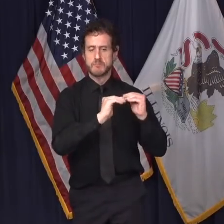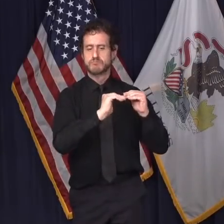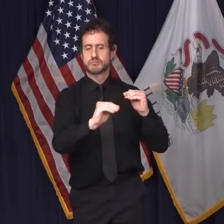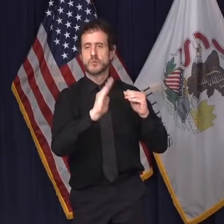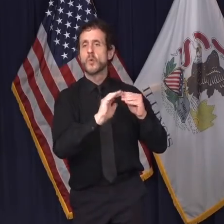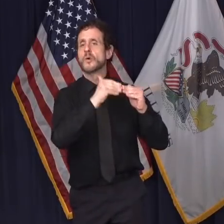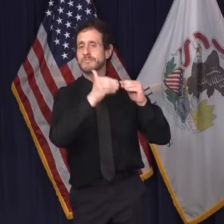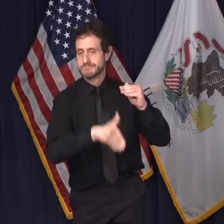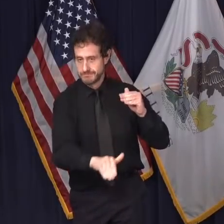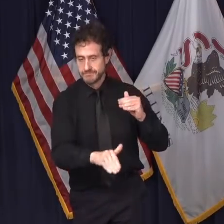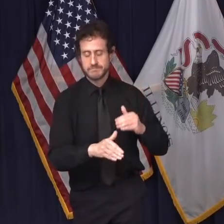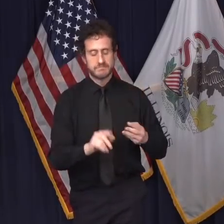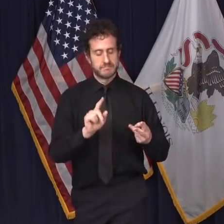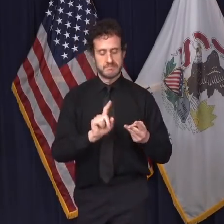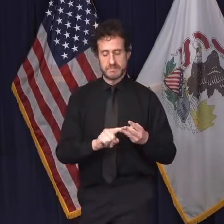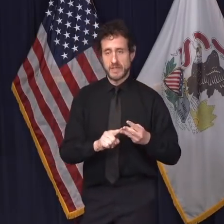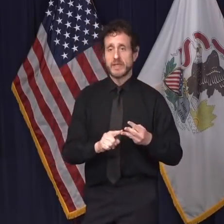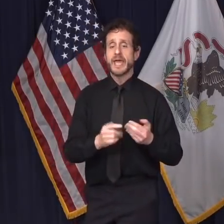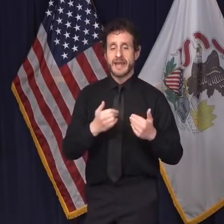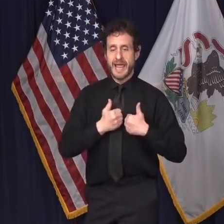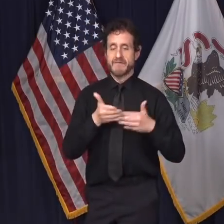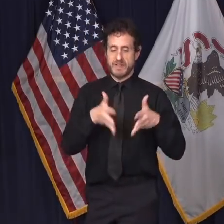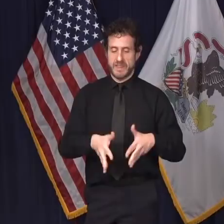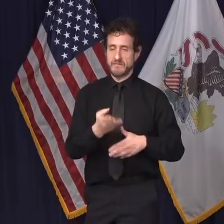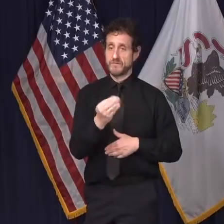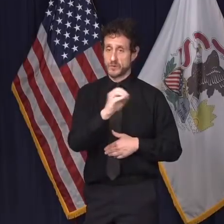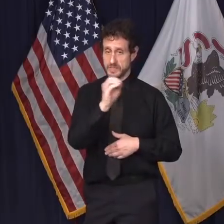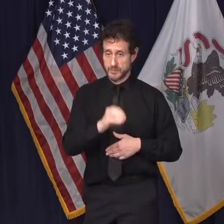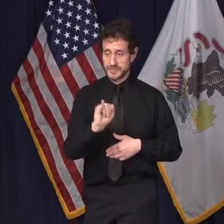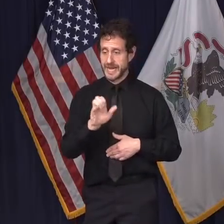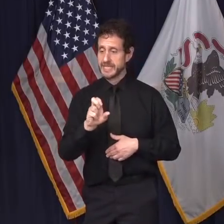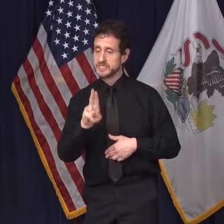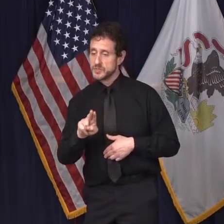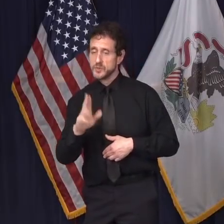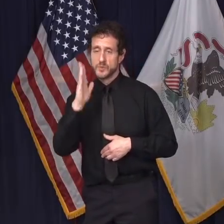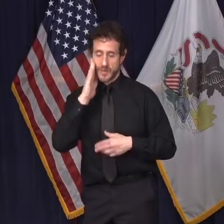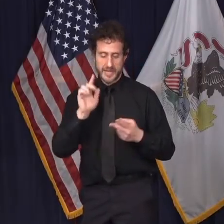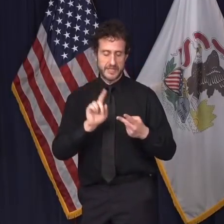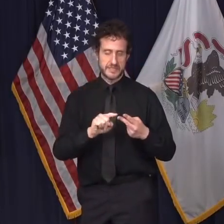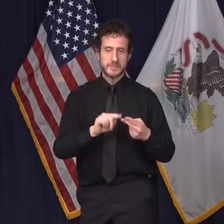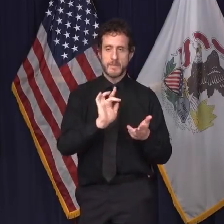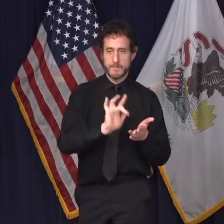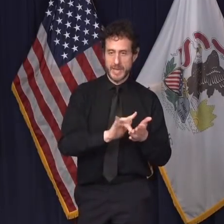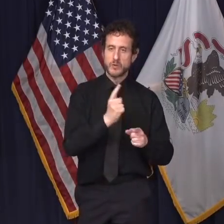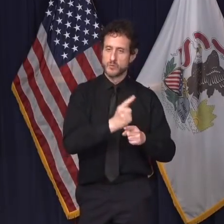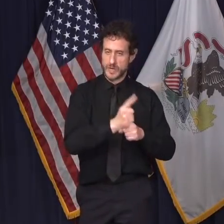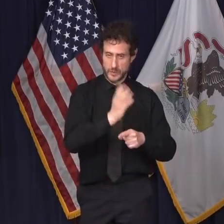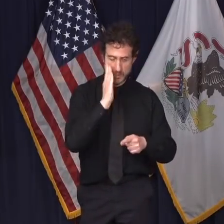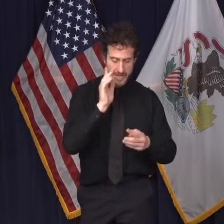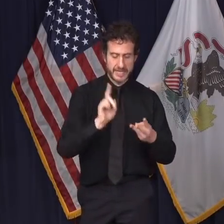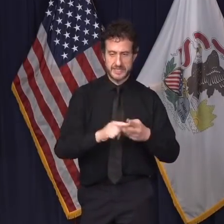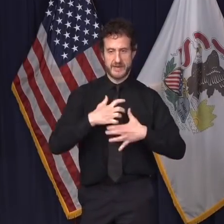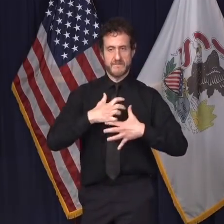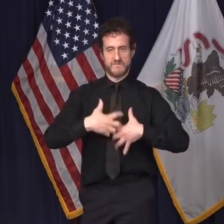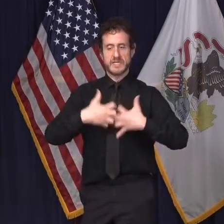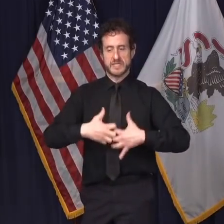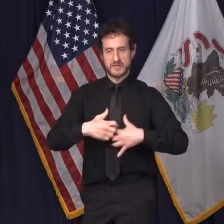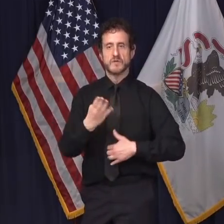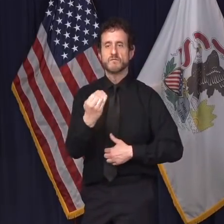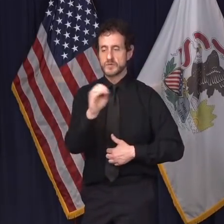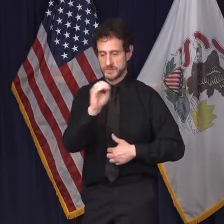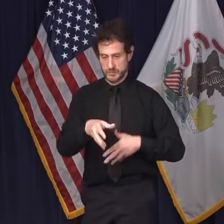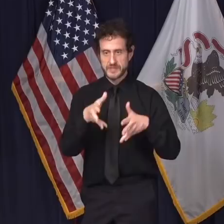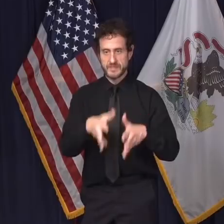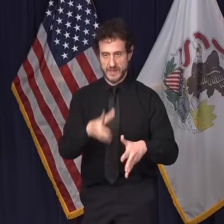capacity of at least 14% of ICU beds, medical and surgical beds, and ventilators. Starting